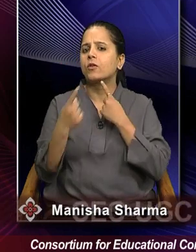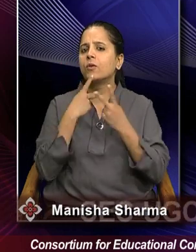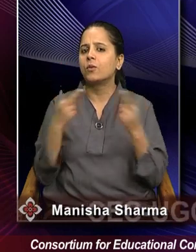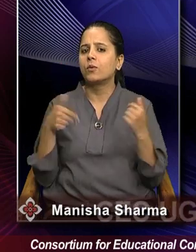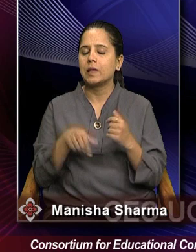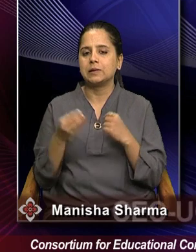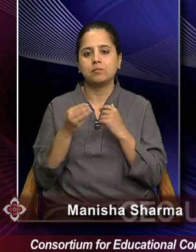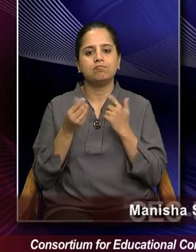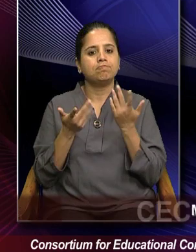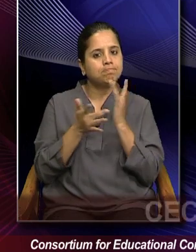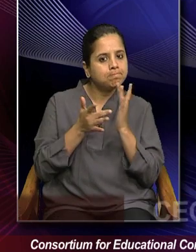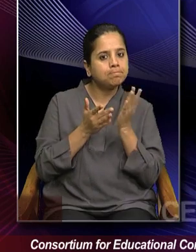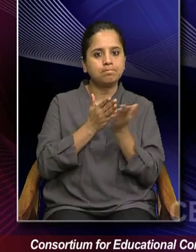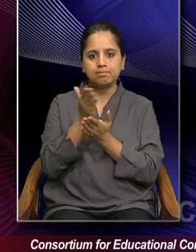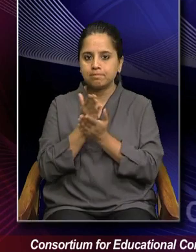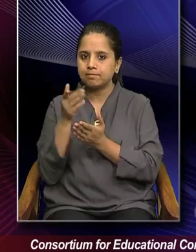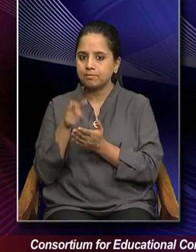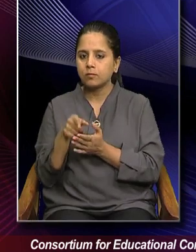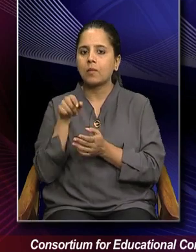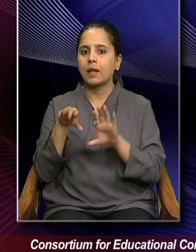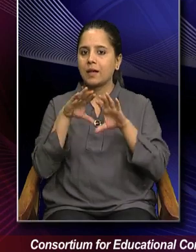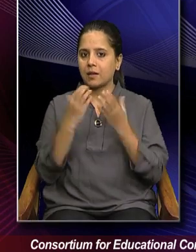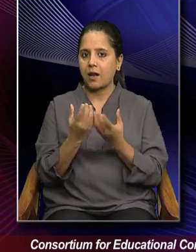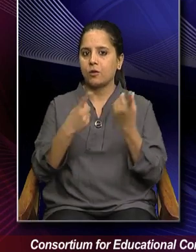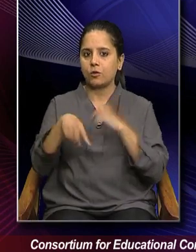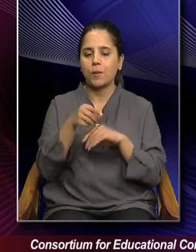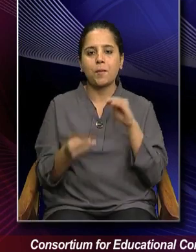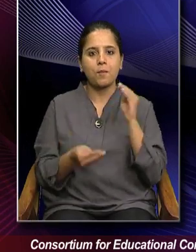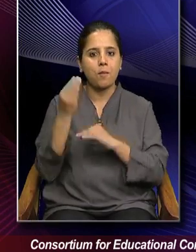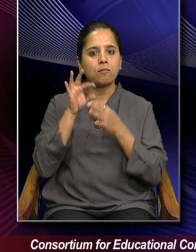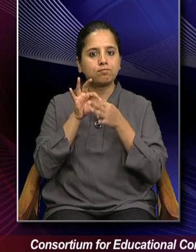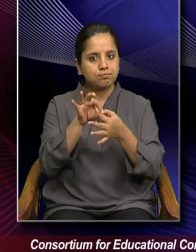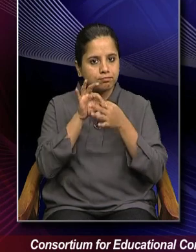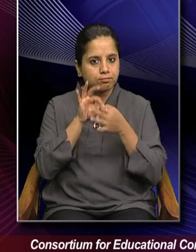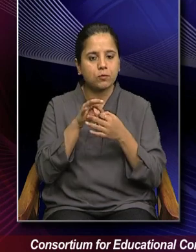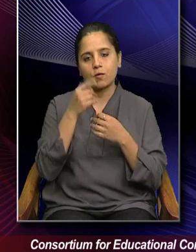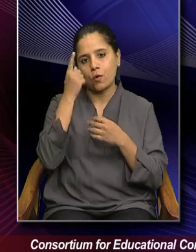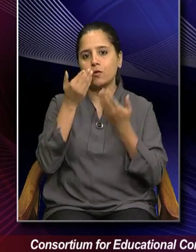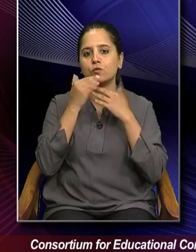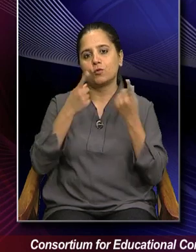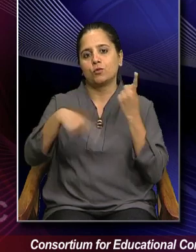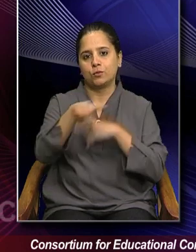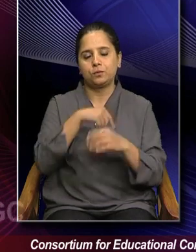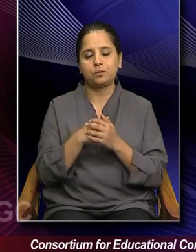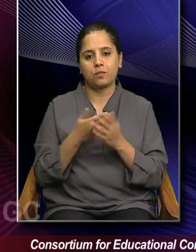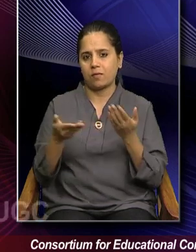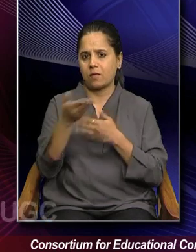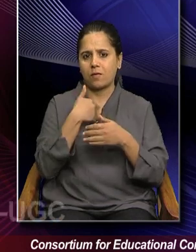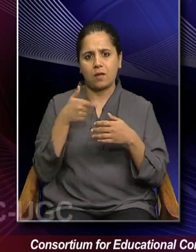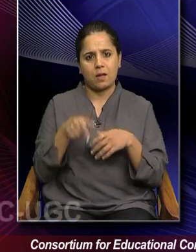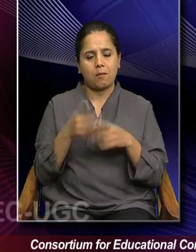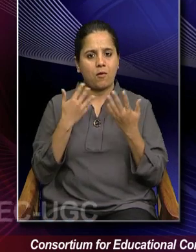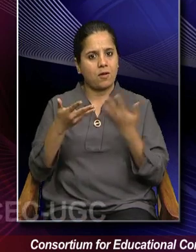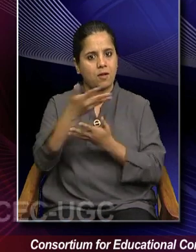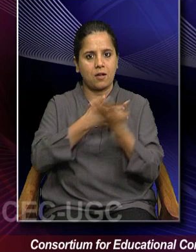some techniques which are going to make the classroom more engaging for the students. We have already